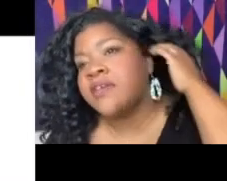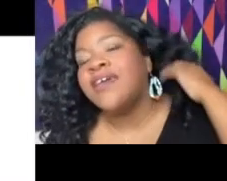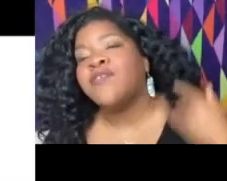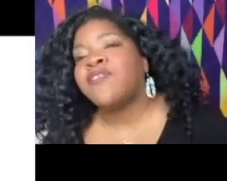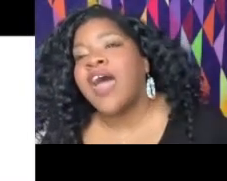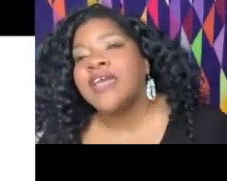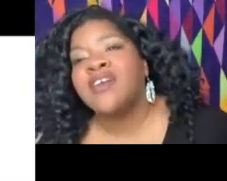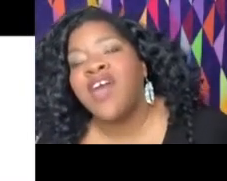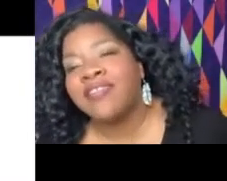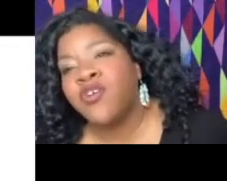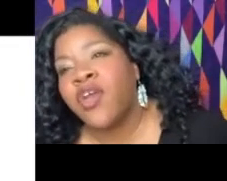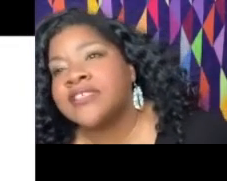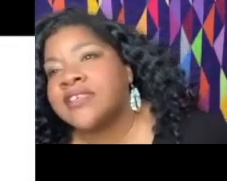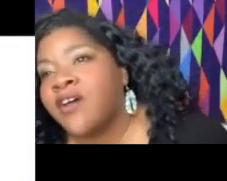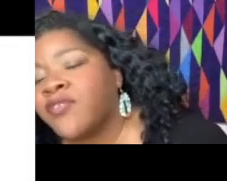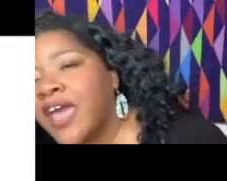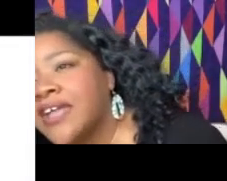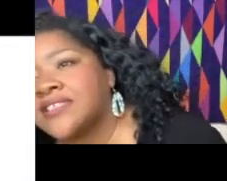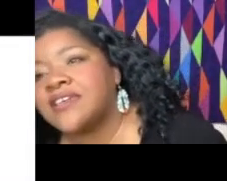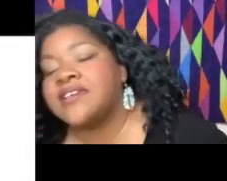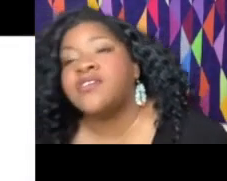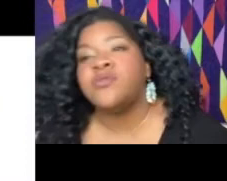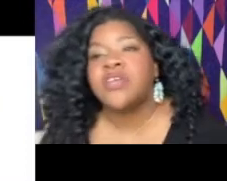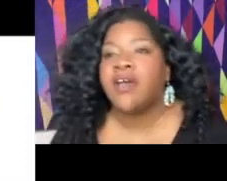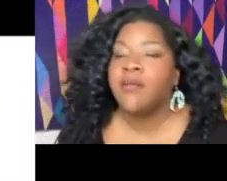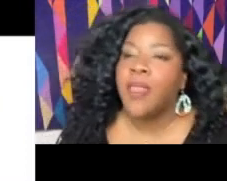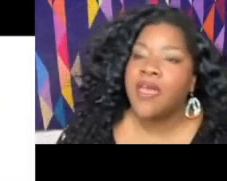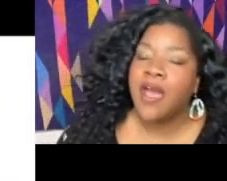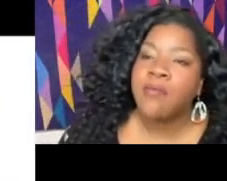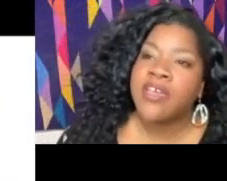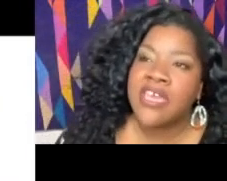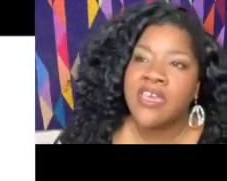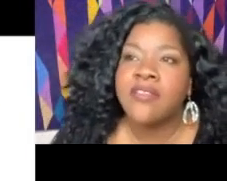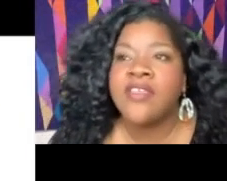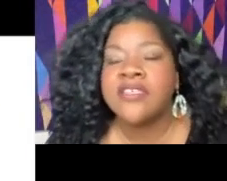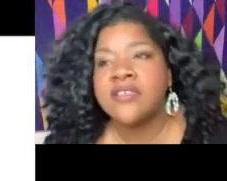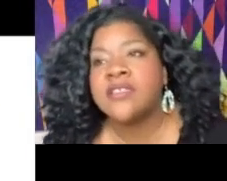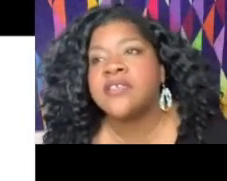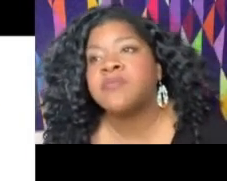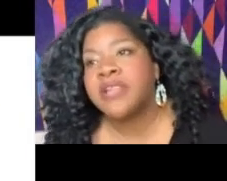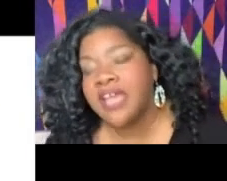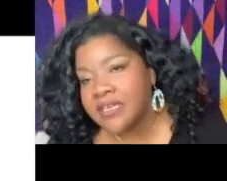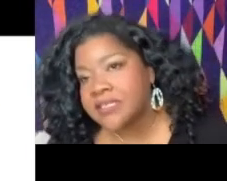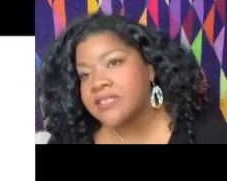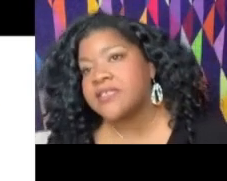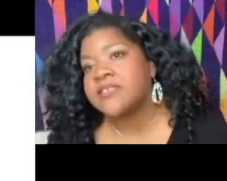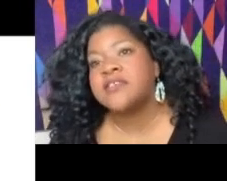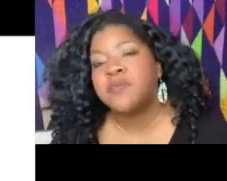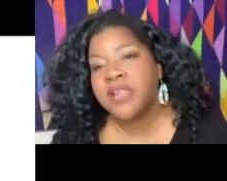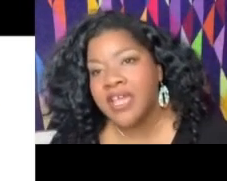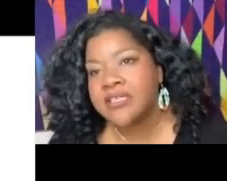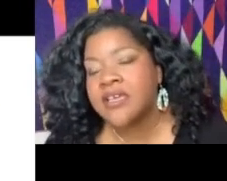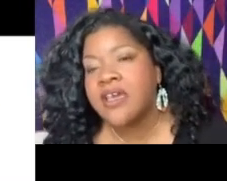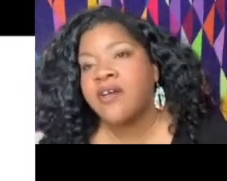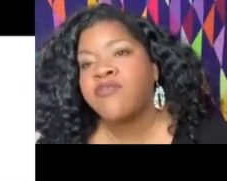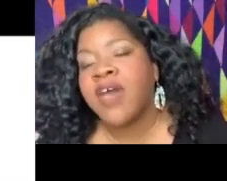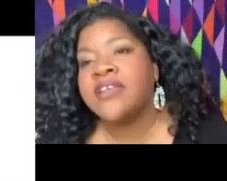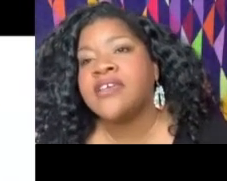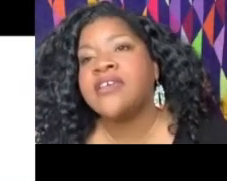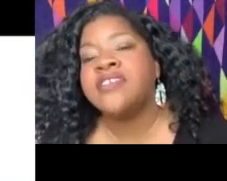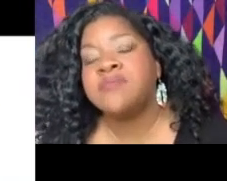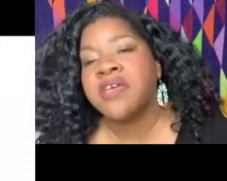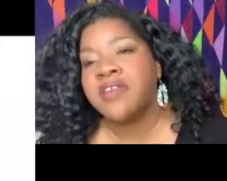of me flying at the Great Salt Flats in Utah. Again, this is this place